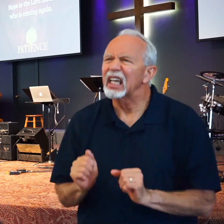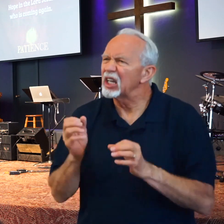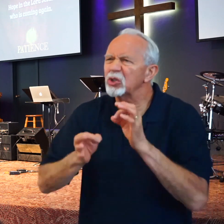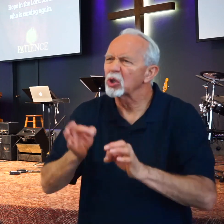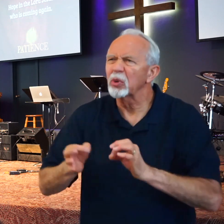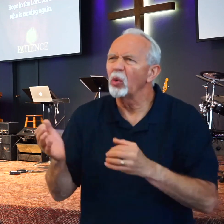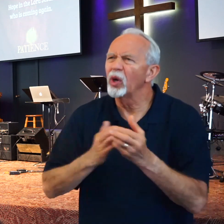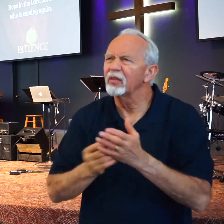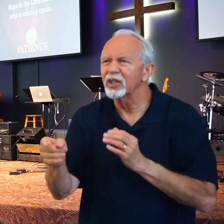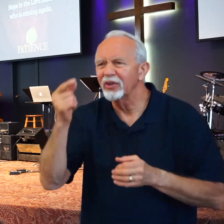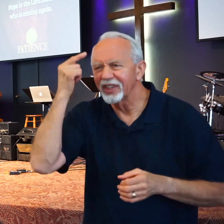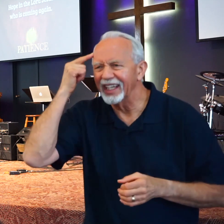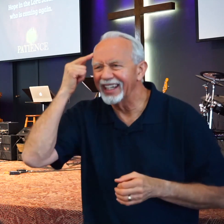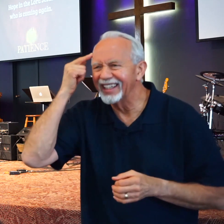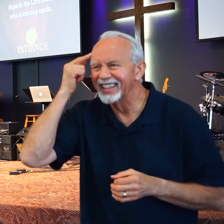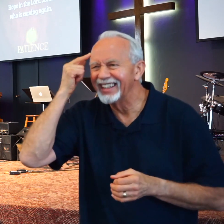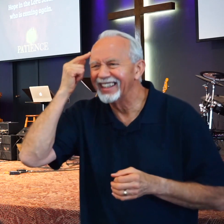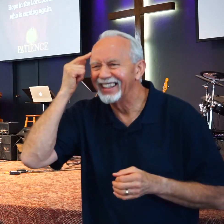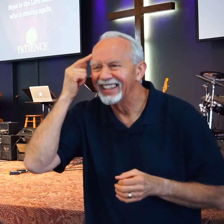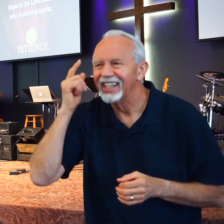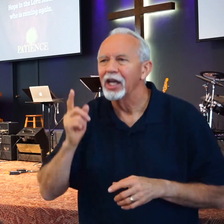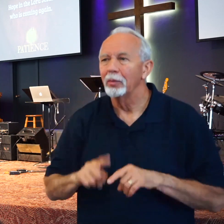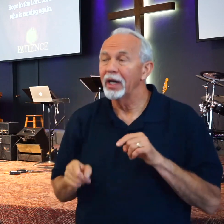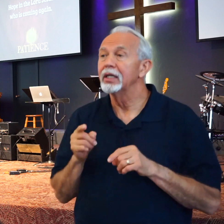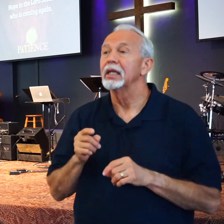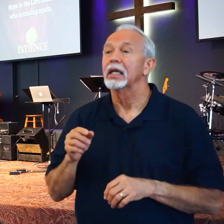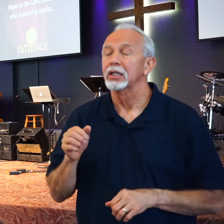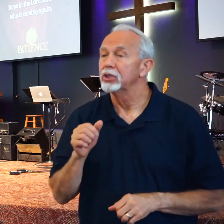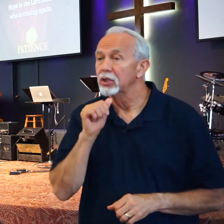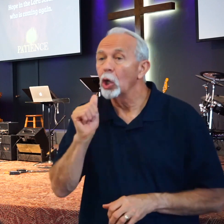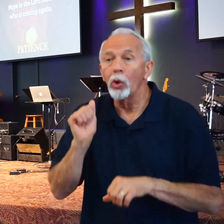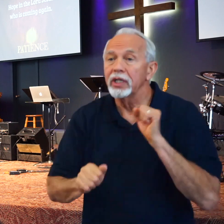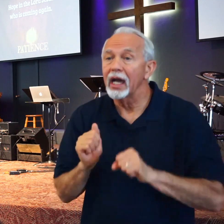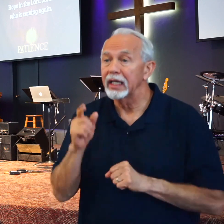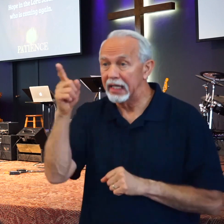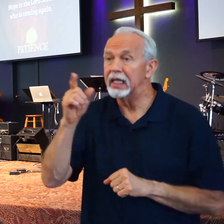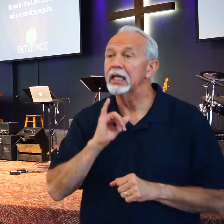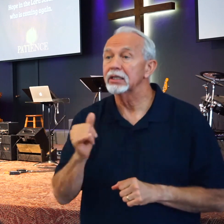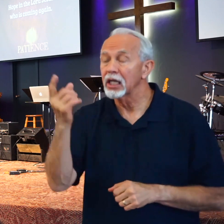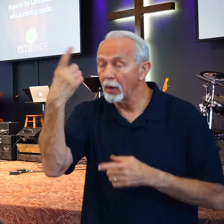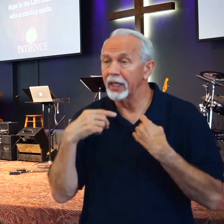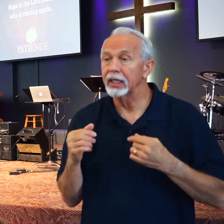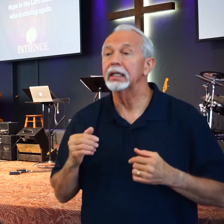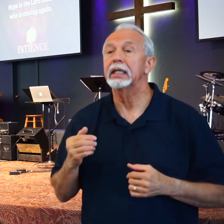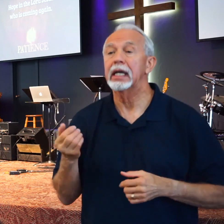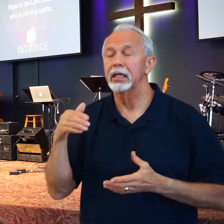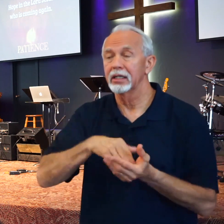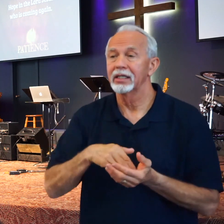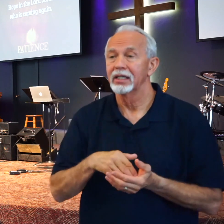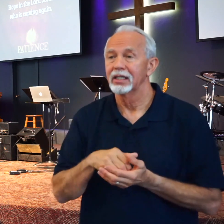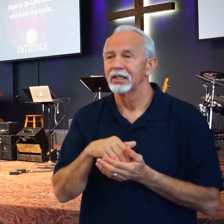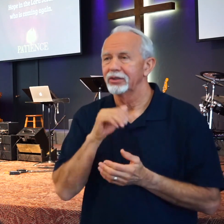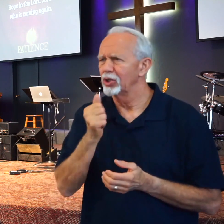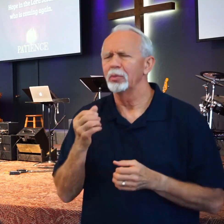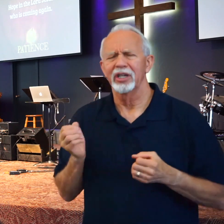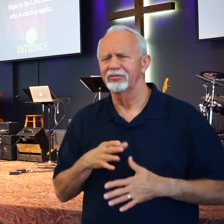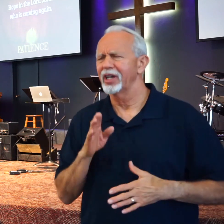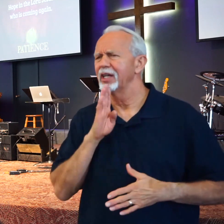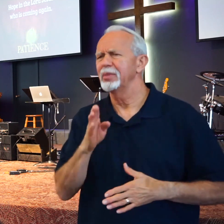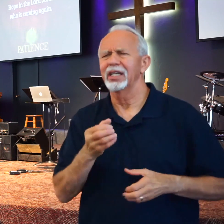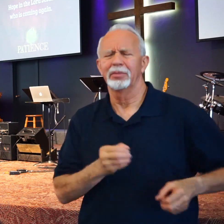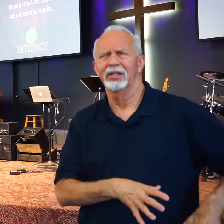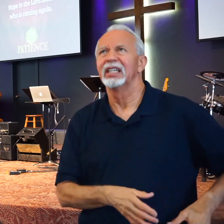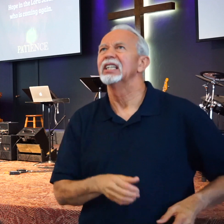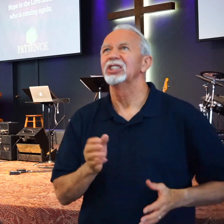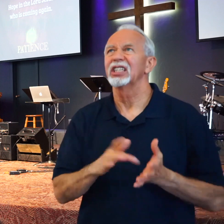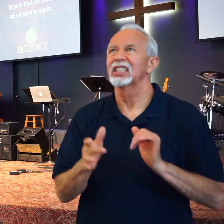is coming again. And so we do not grieve with a fear of abandonment. Jesus has not